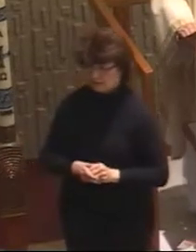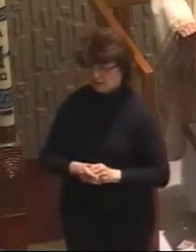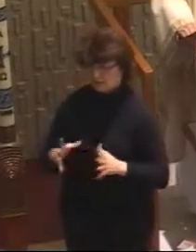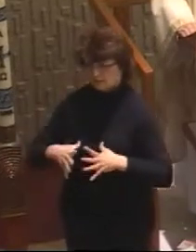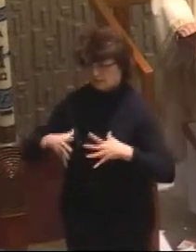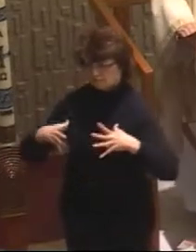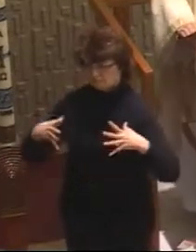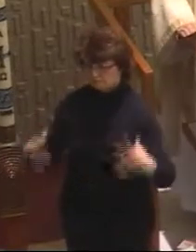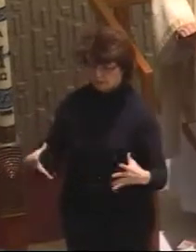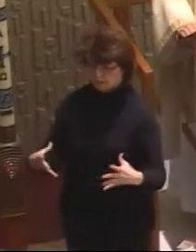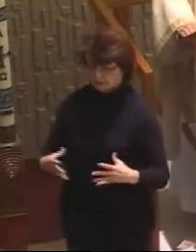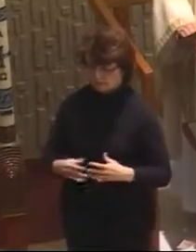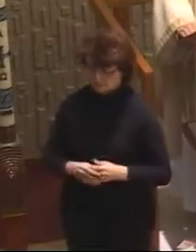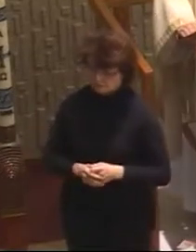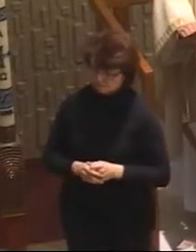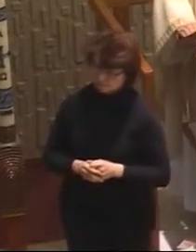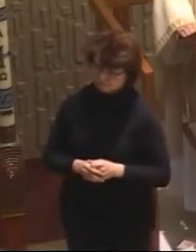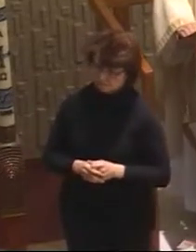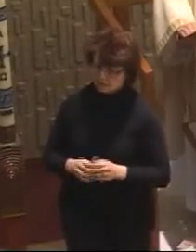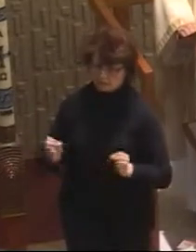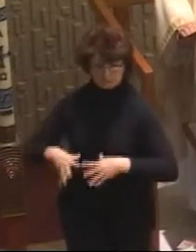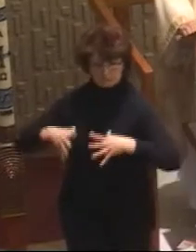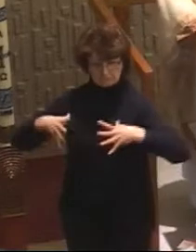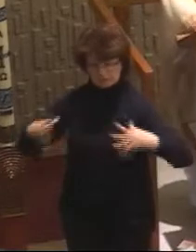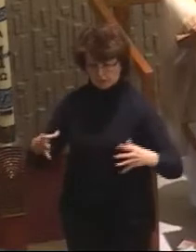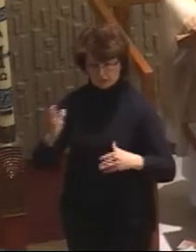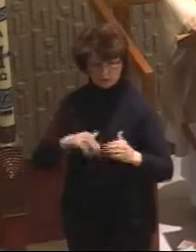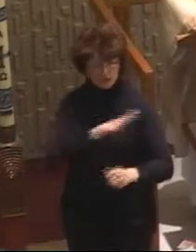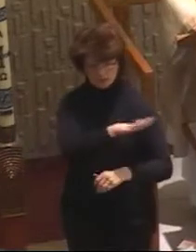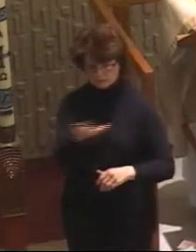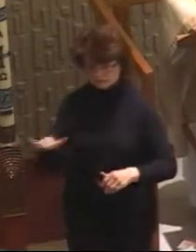big. It's huge. It's bigger than all of us.